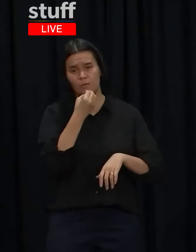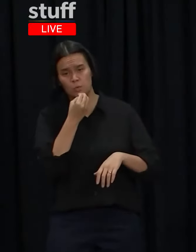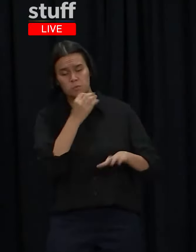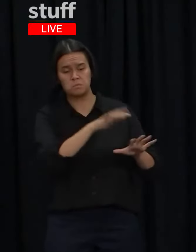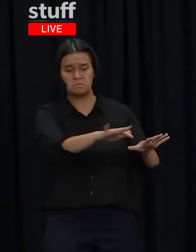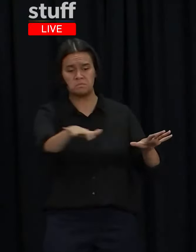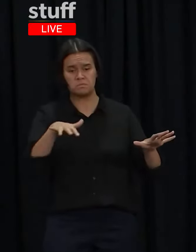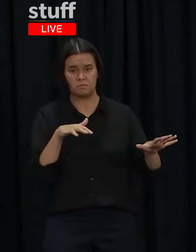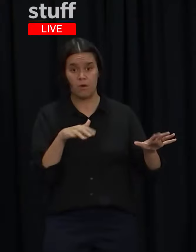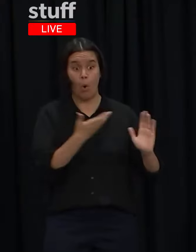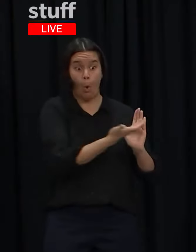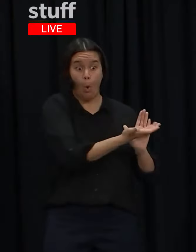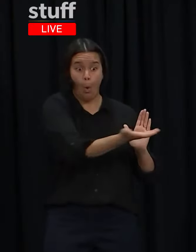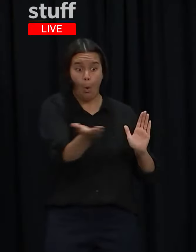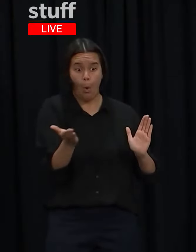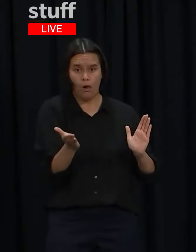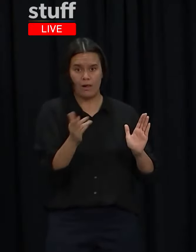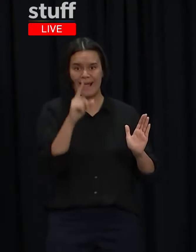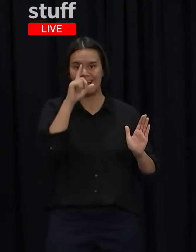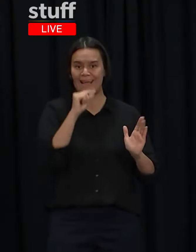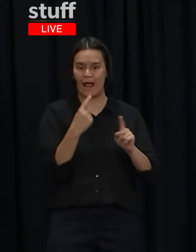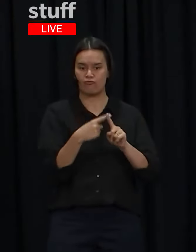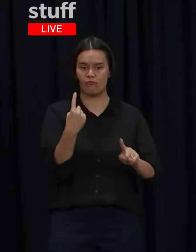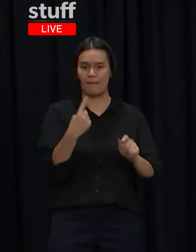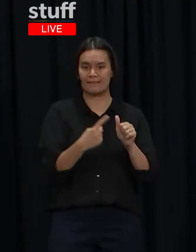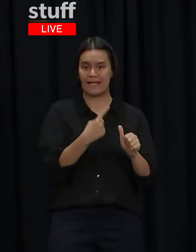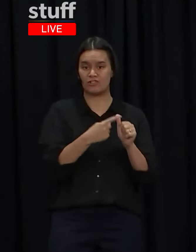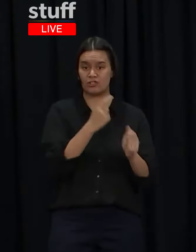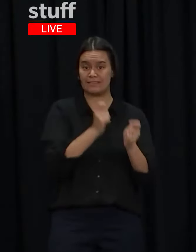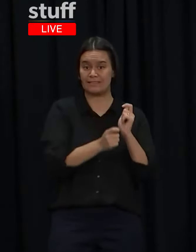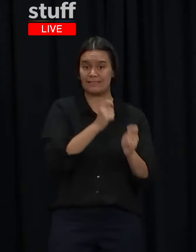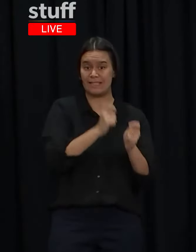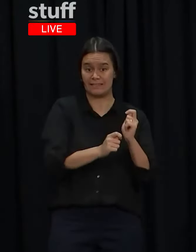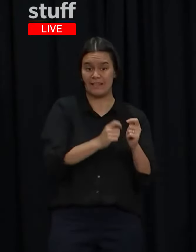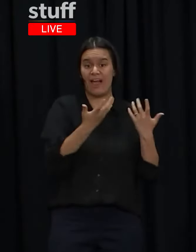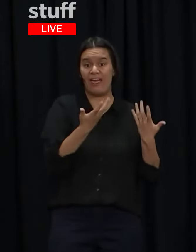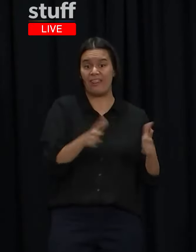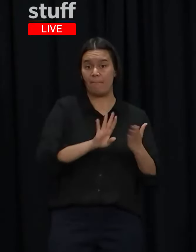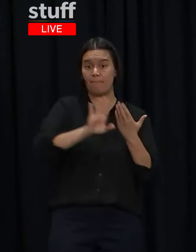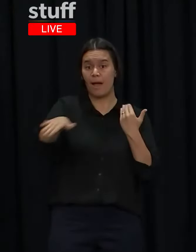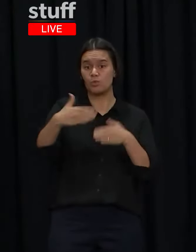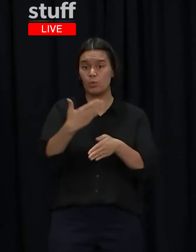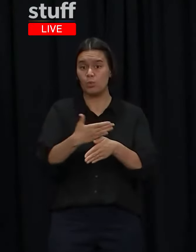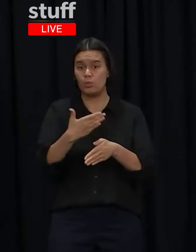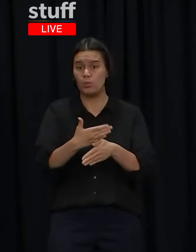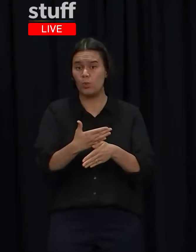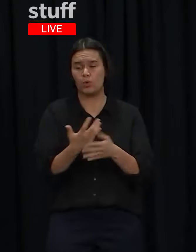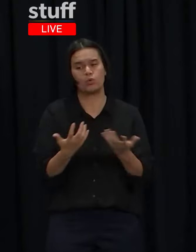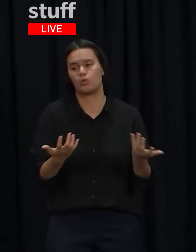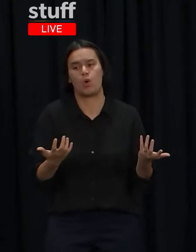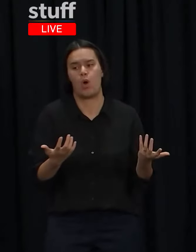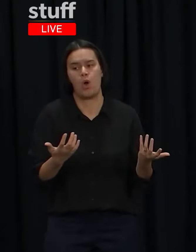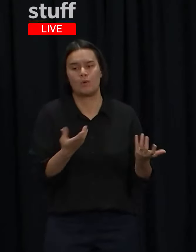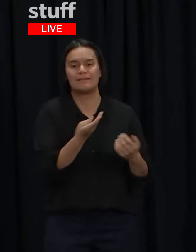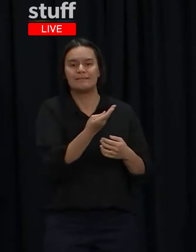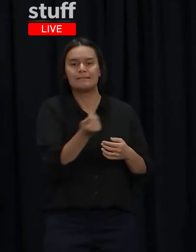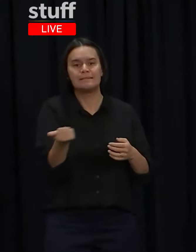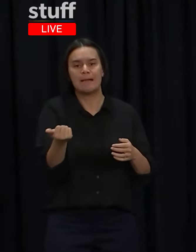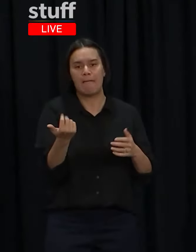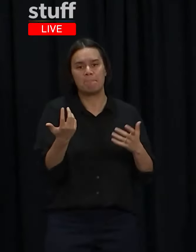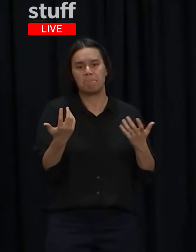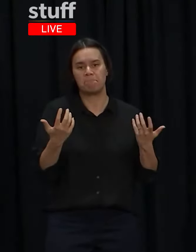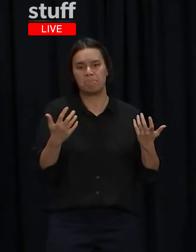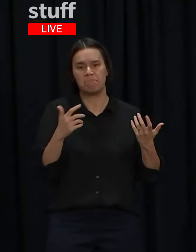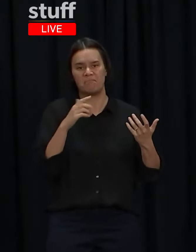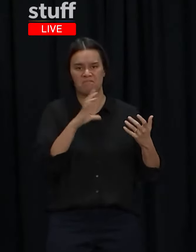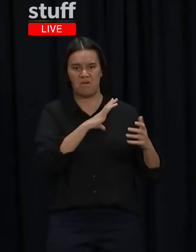in a business, and in fact we've had a bit of an example of this that Air New Zealand talked about, Greg Foran talked about, that even just one